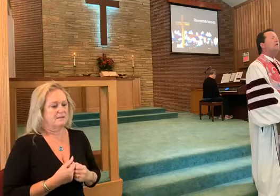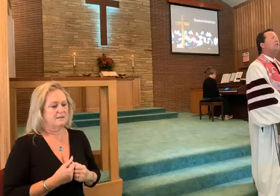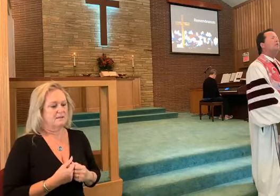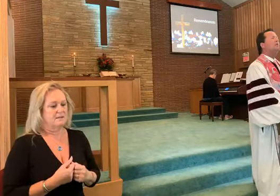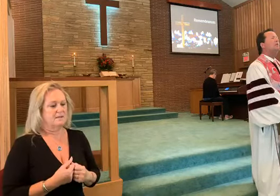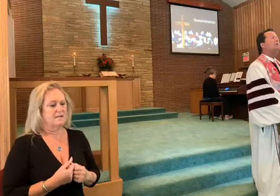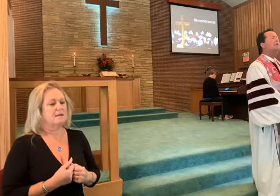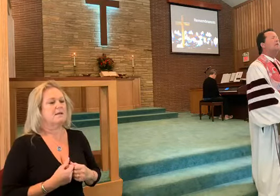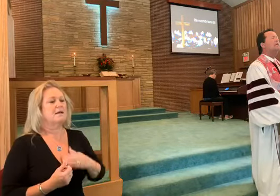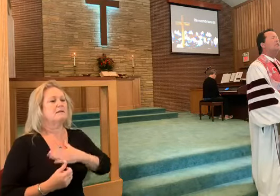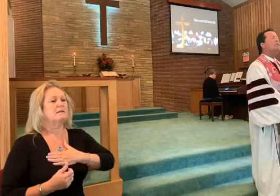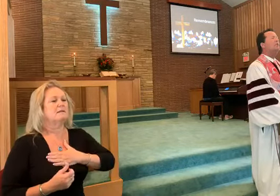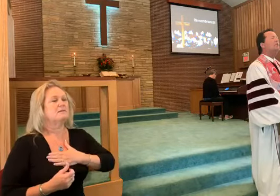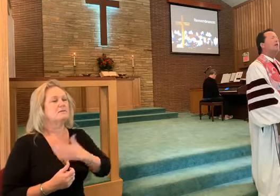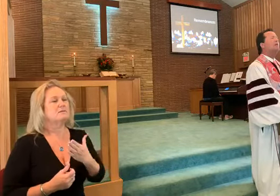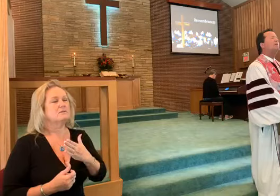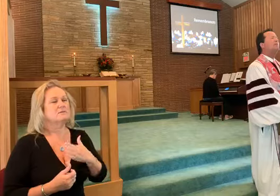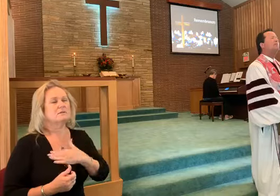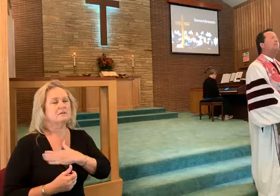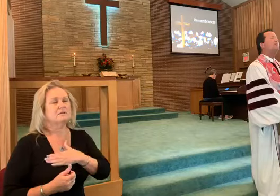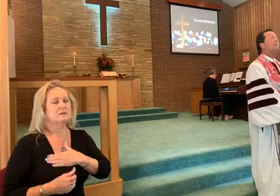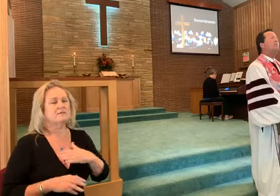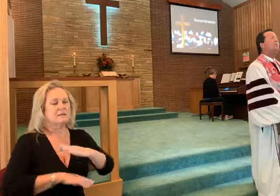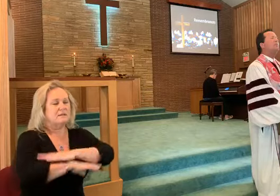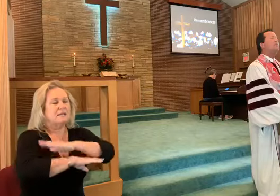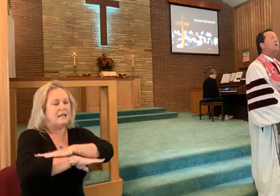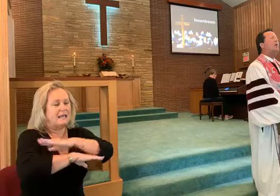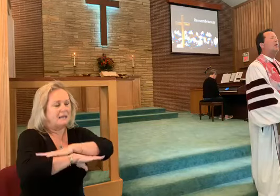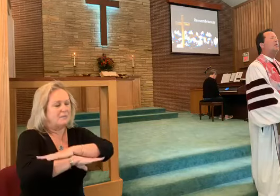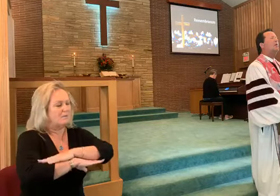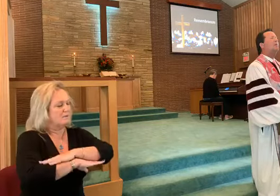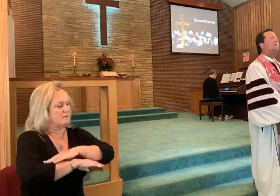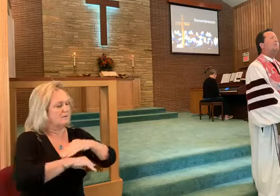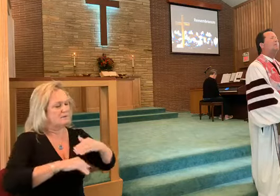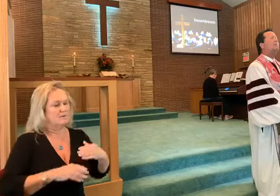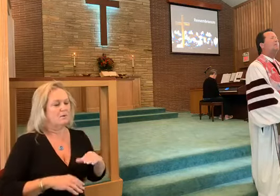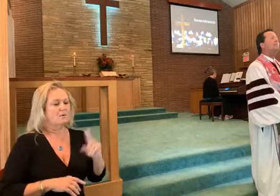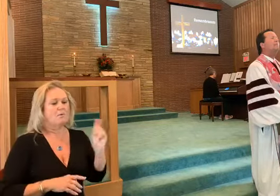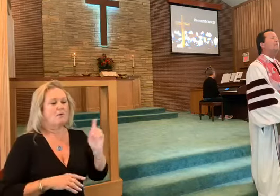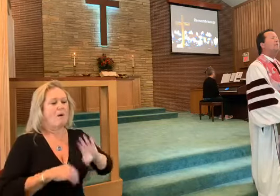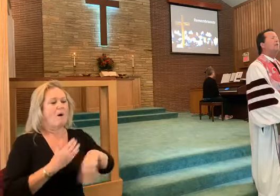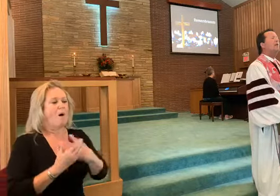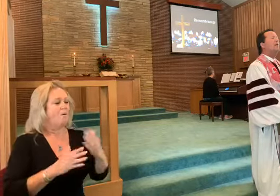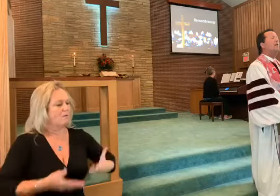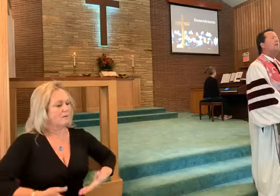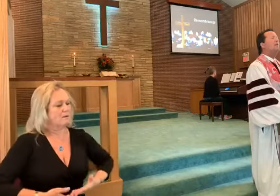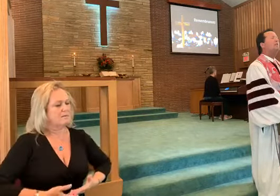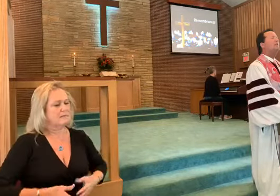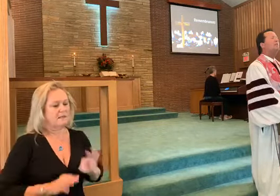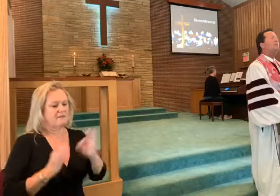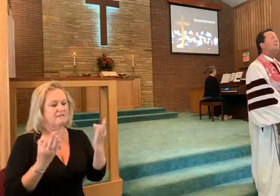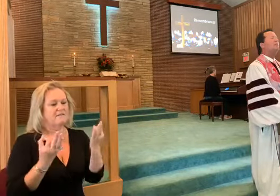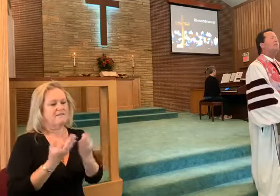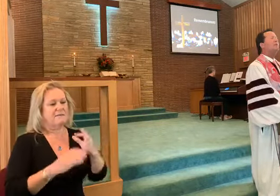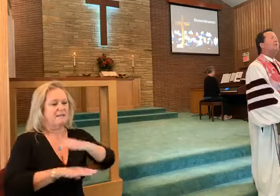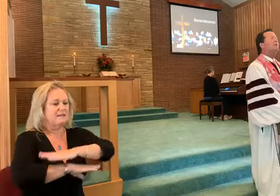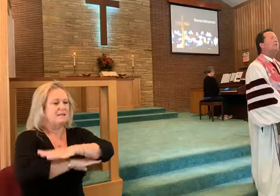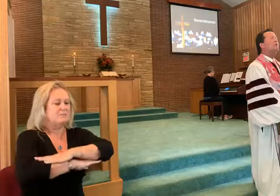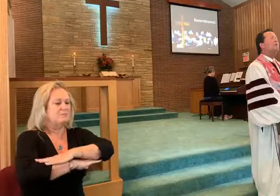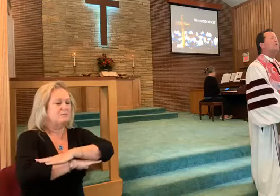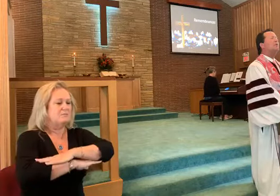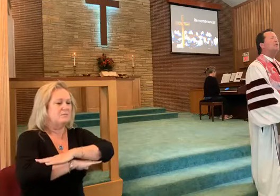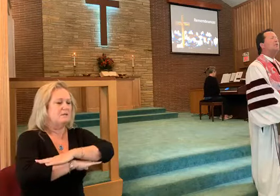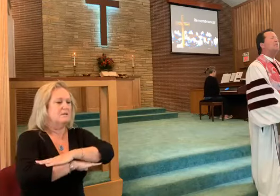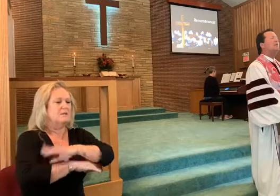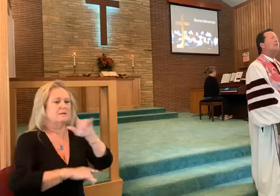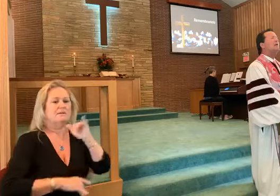and the assurance of a table spread where all are welcome, and the family table of